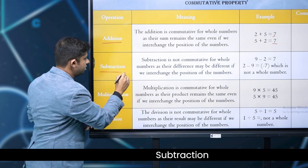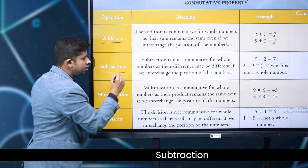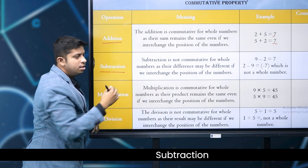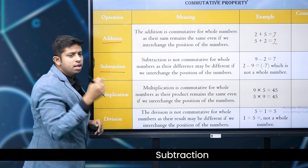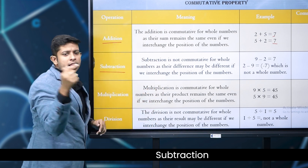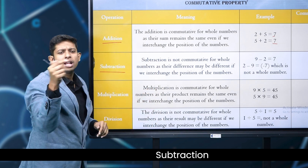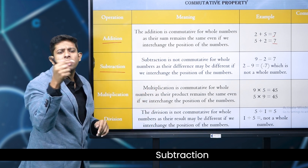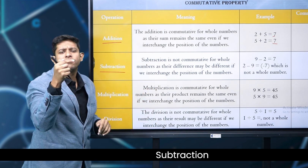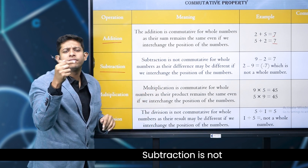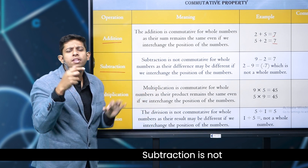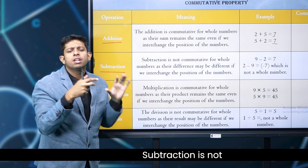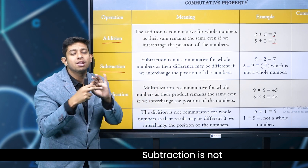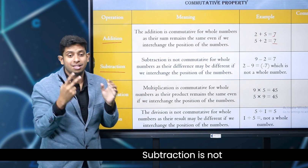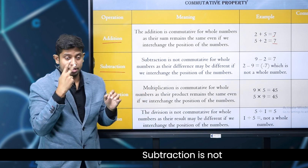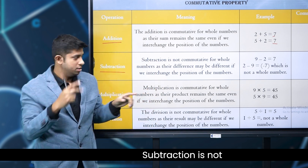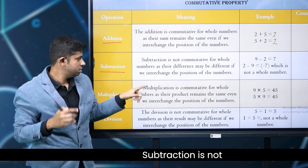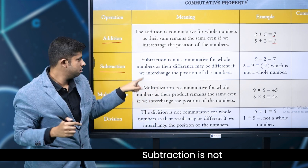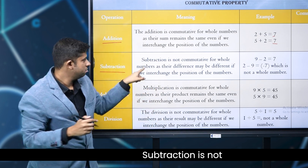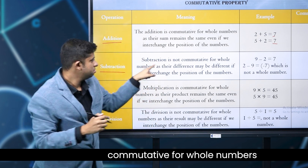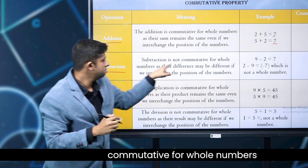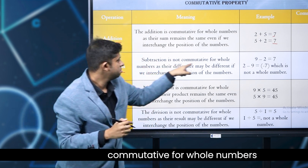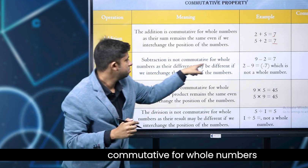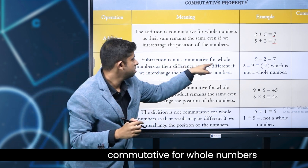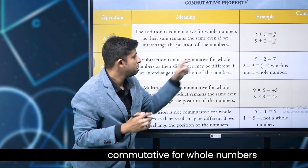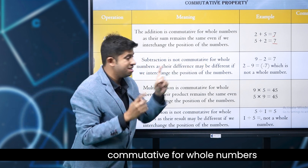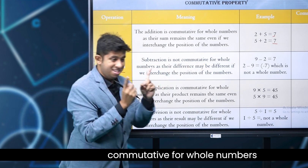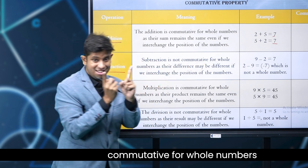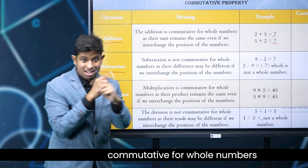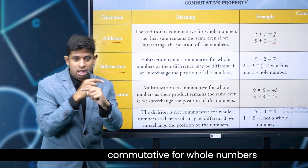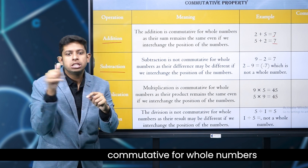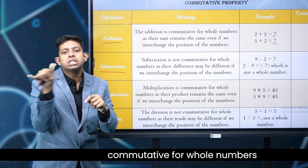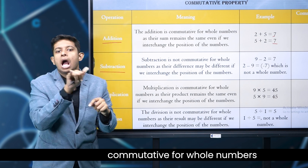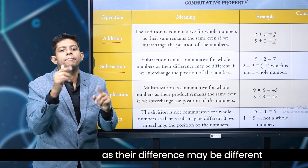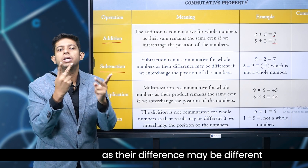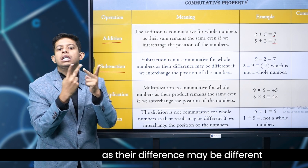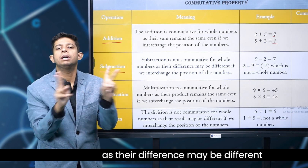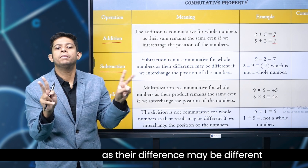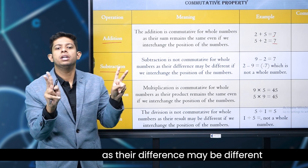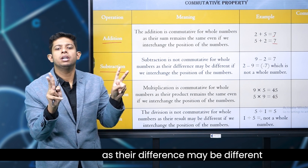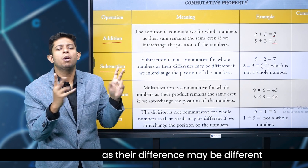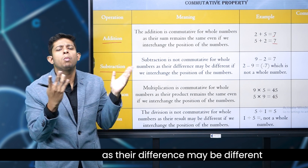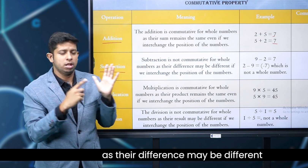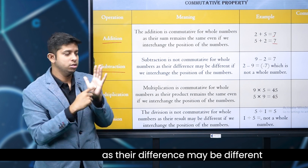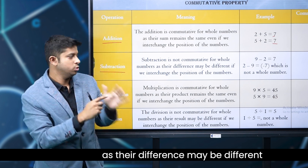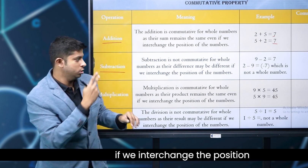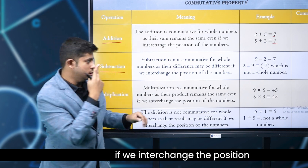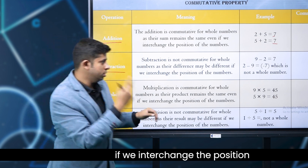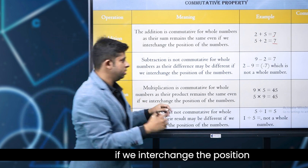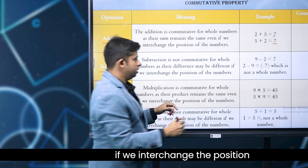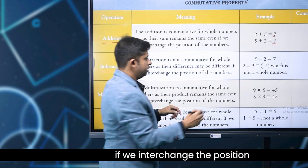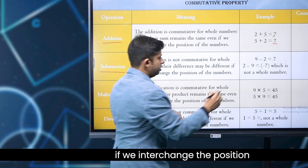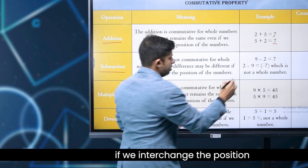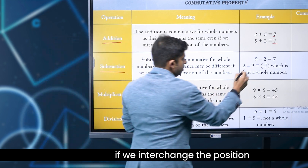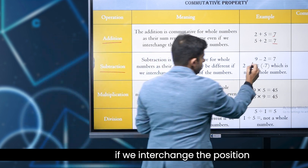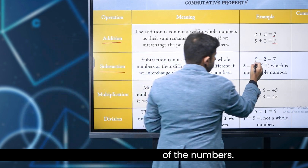Subtraction. Subtraction is not commutative for whole numbers as their difference may be different if we interchange the position of the